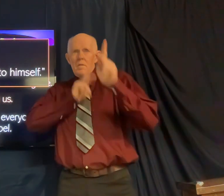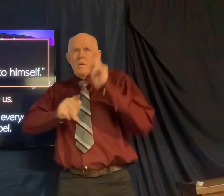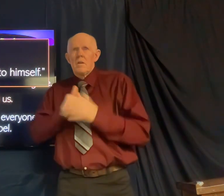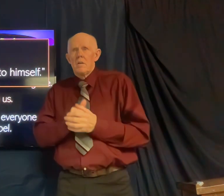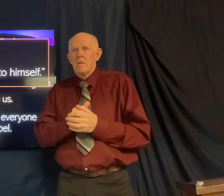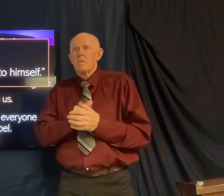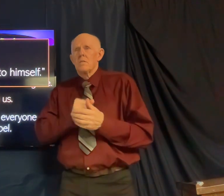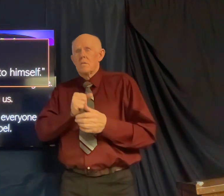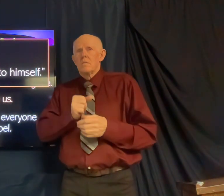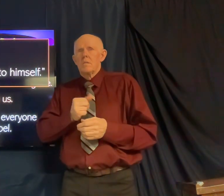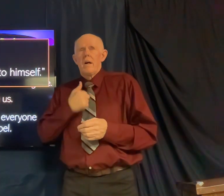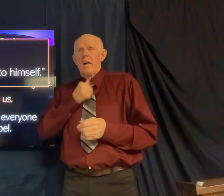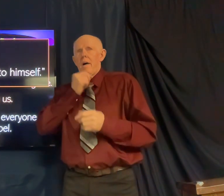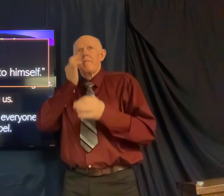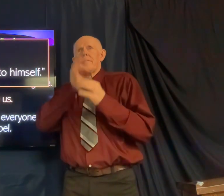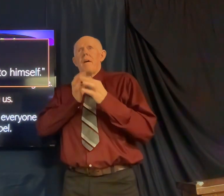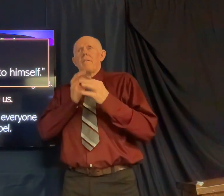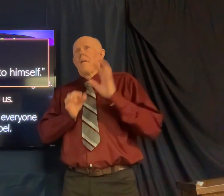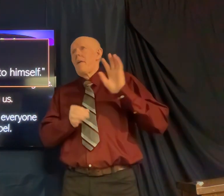And He is faithful to the people.